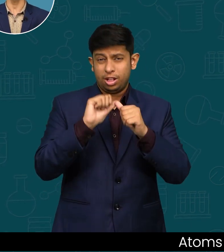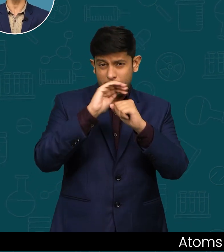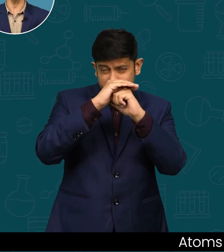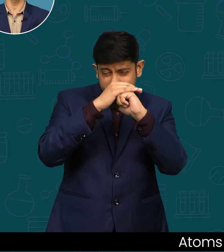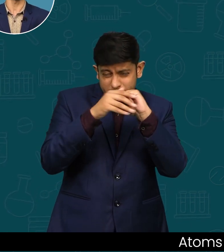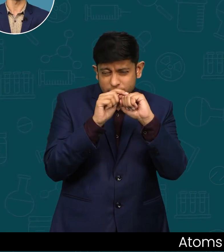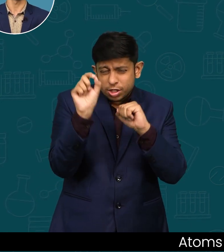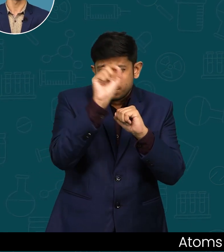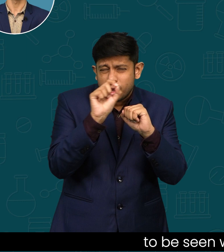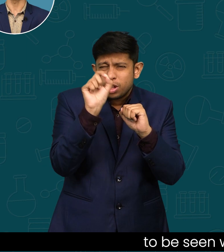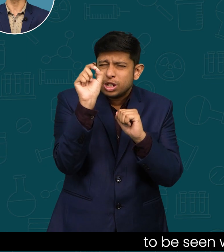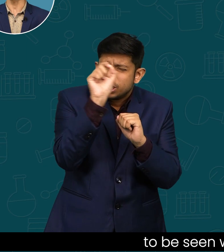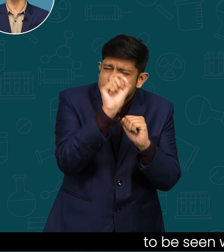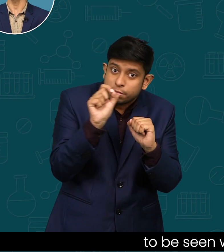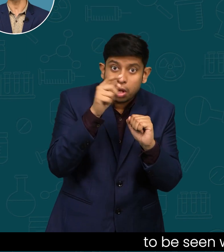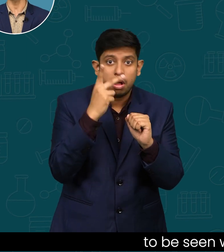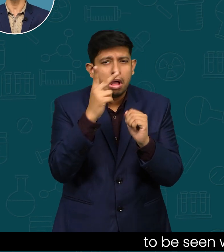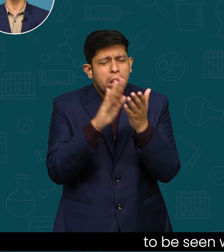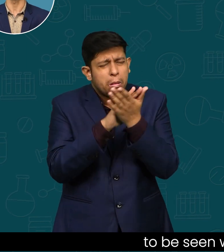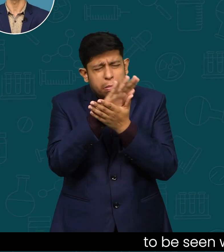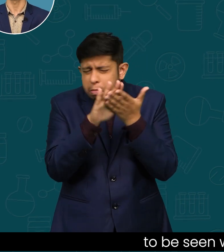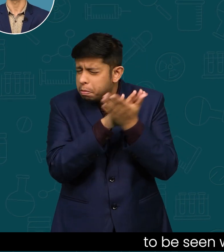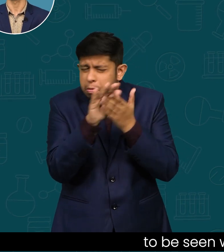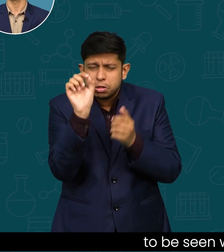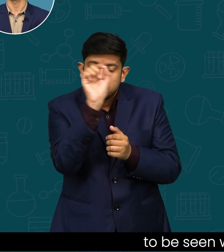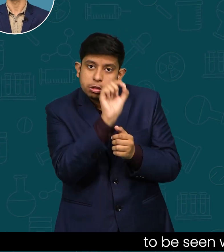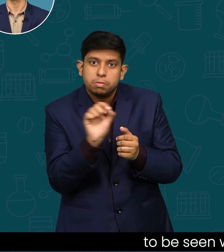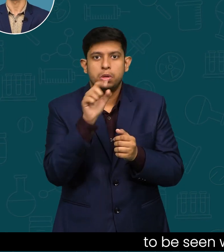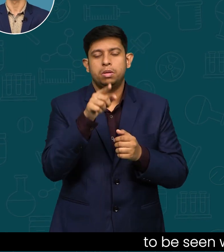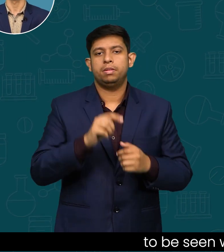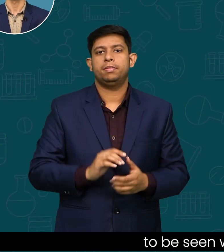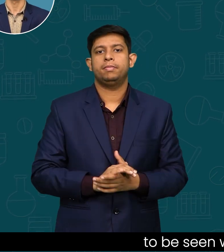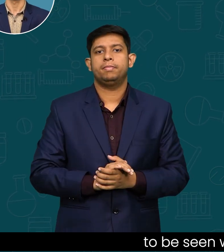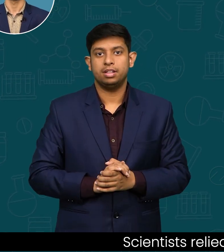Atoms are too small to be seen with the naked eye.